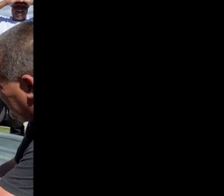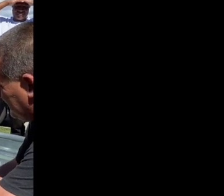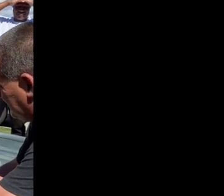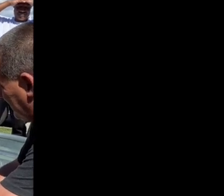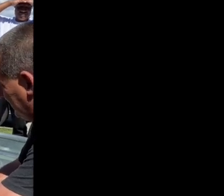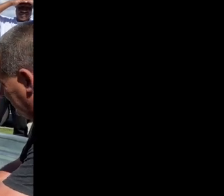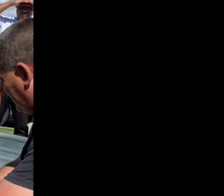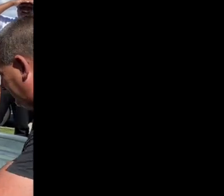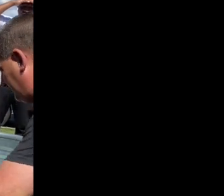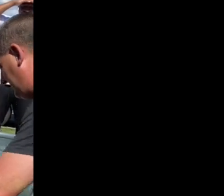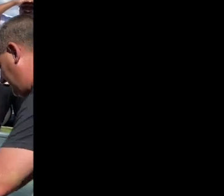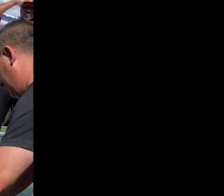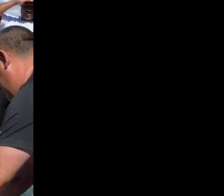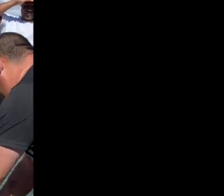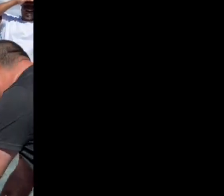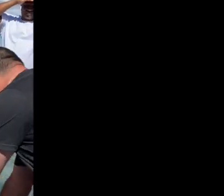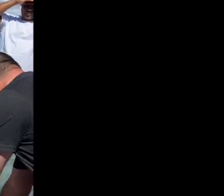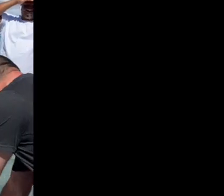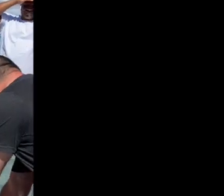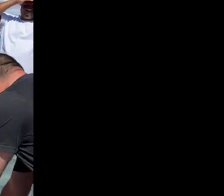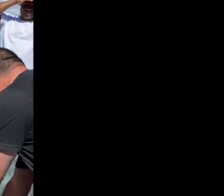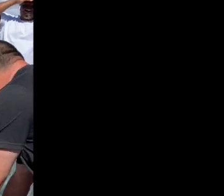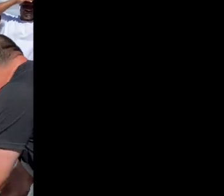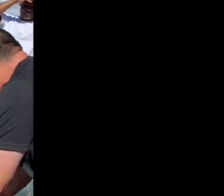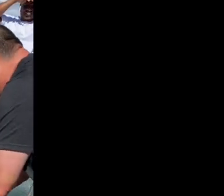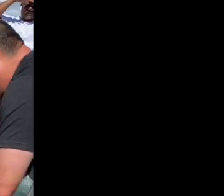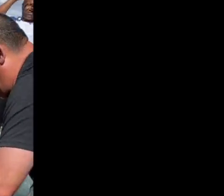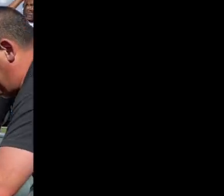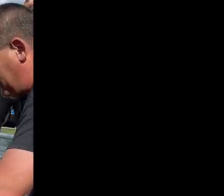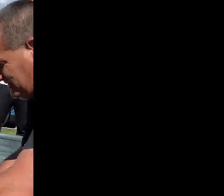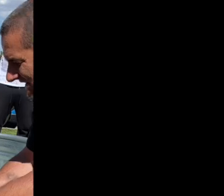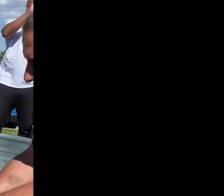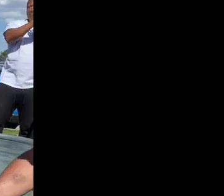Father, and the Son, and the Holy Spirit. Woo! Yeah!